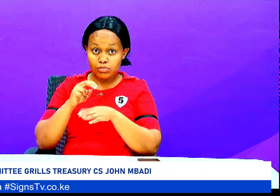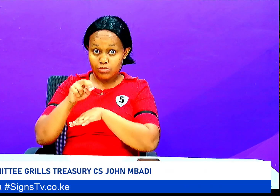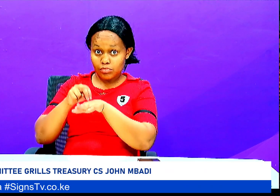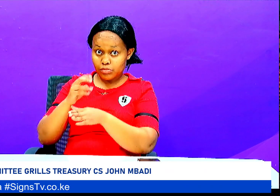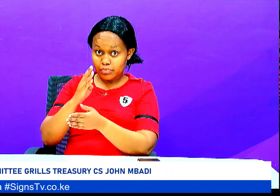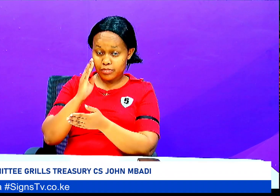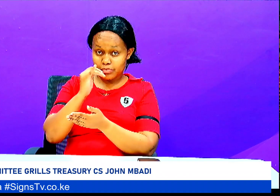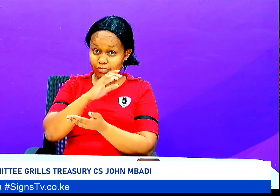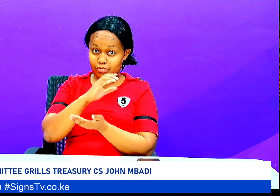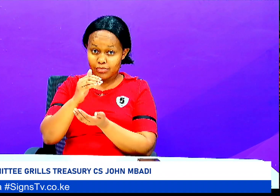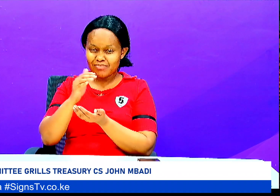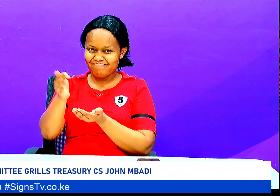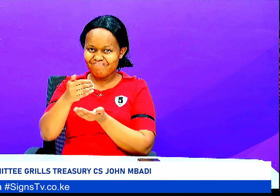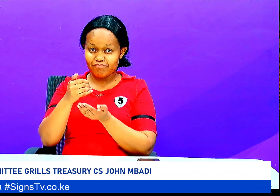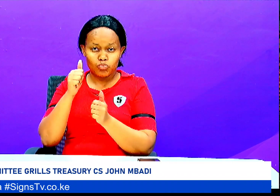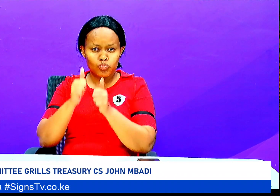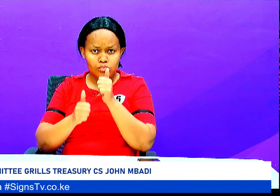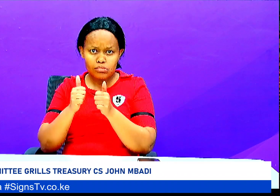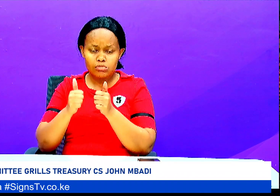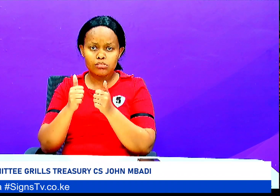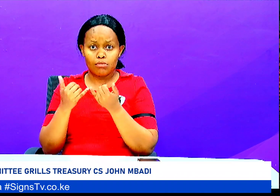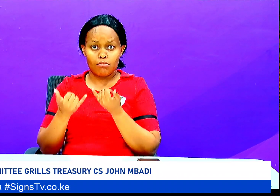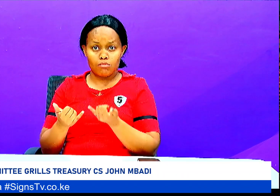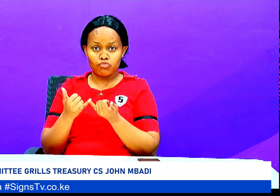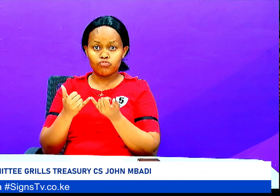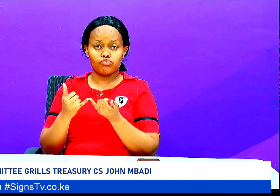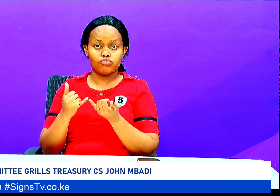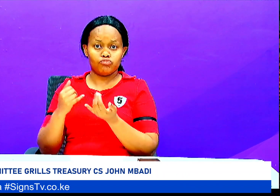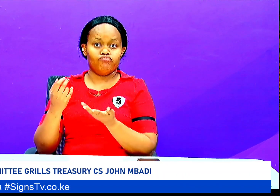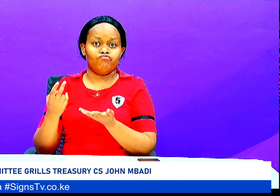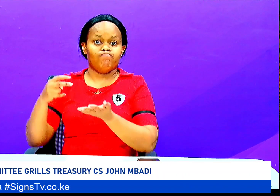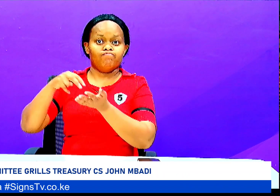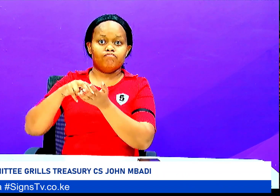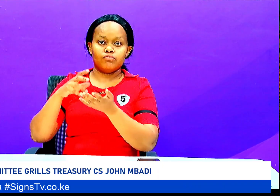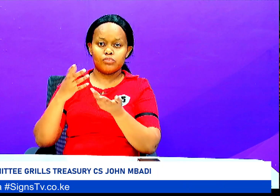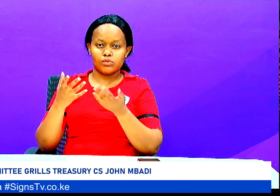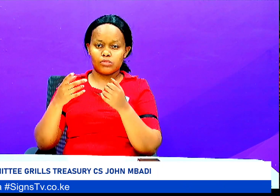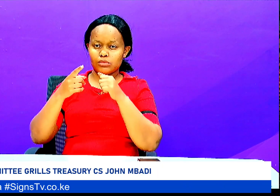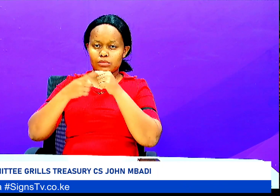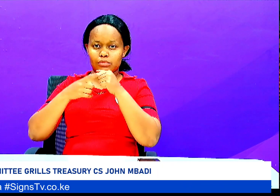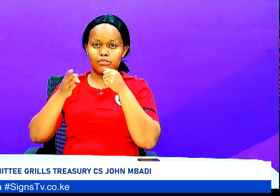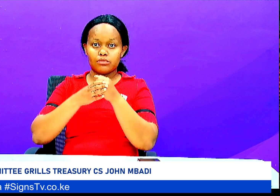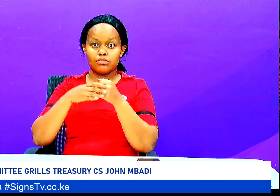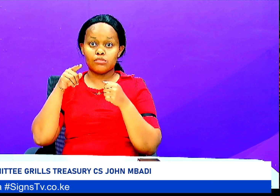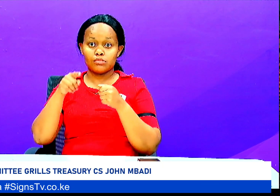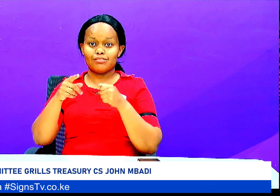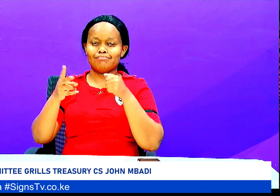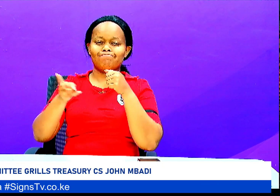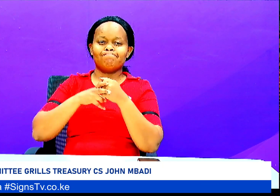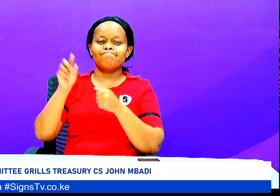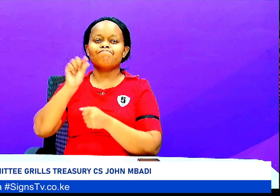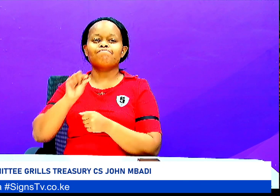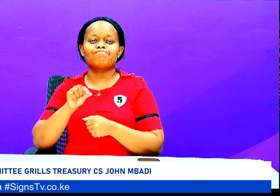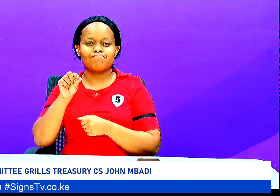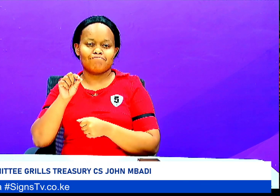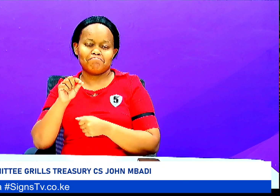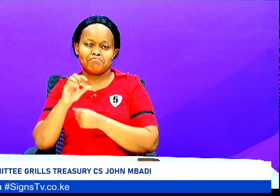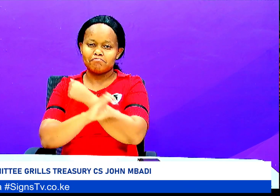parliamentary committee to answer tough questions on the rising national debt, and which now stands at